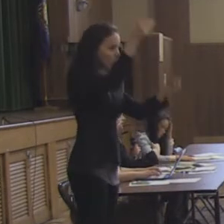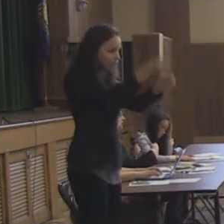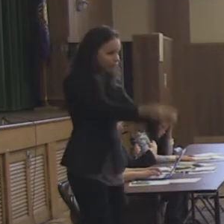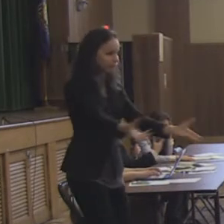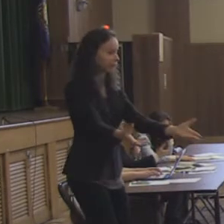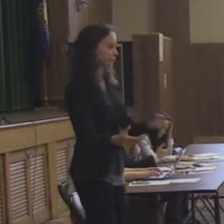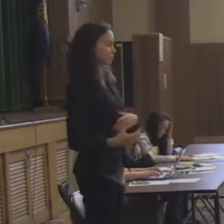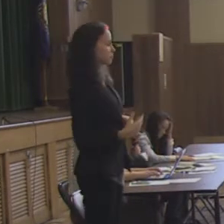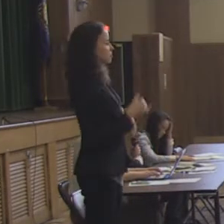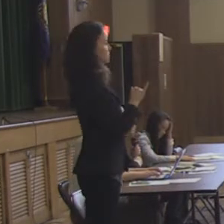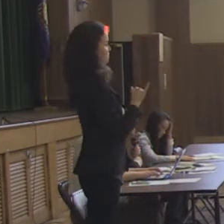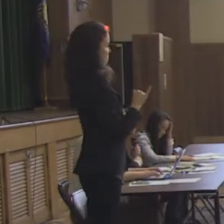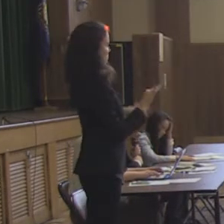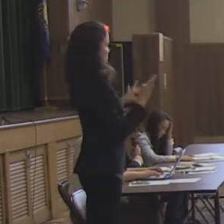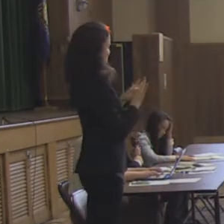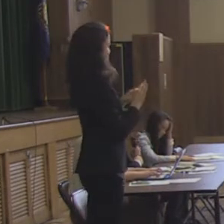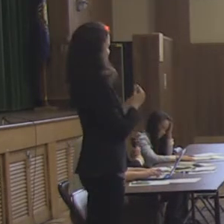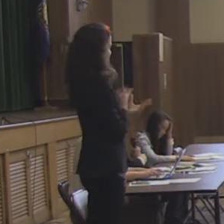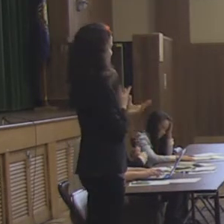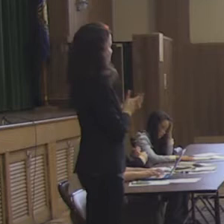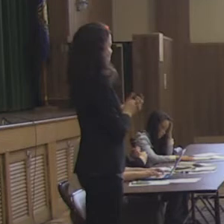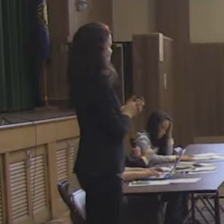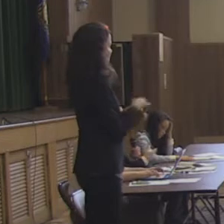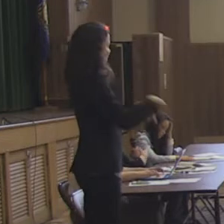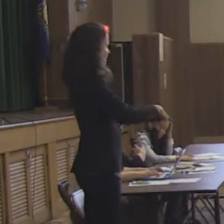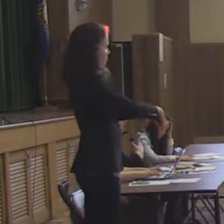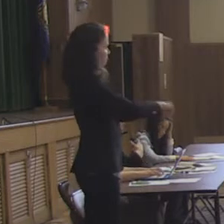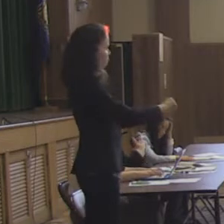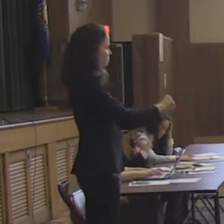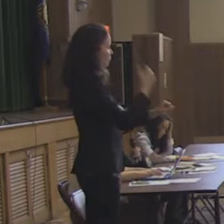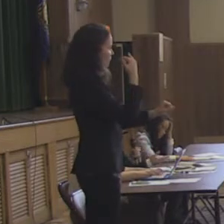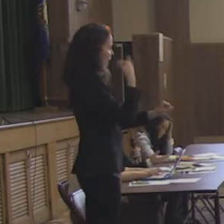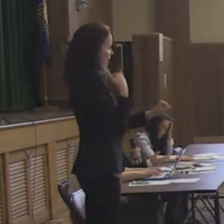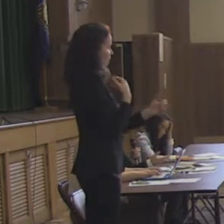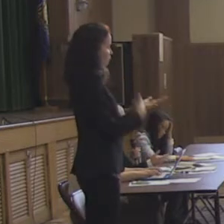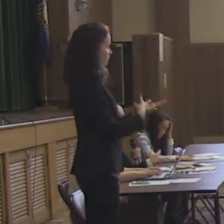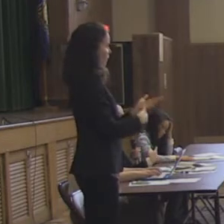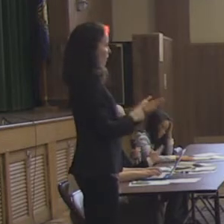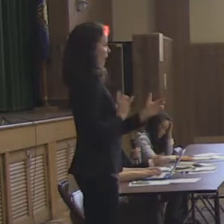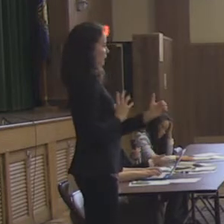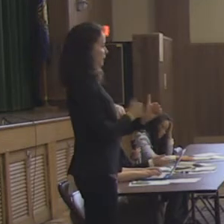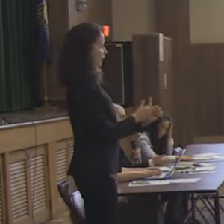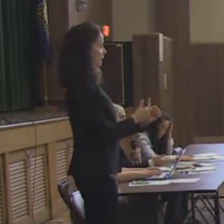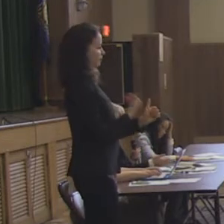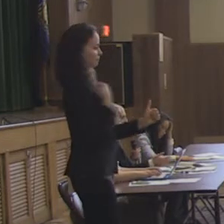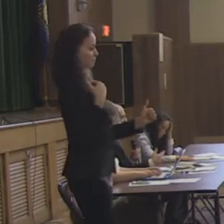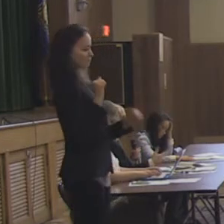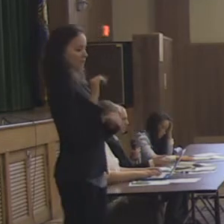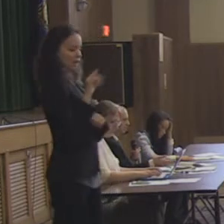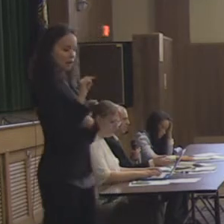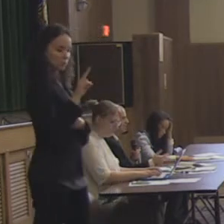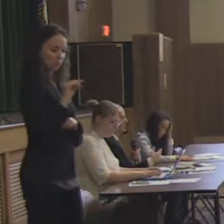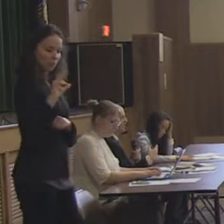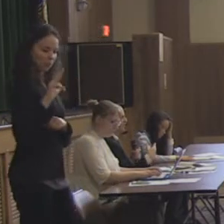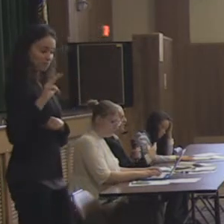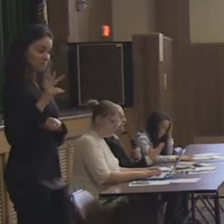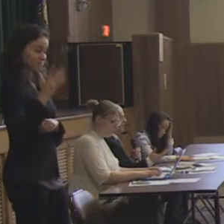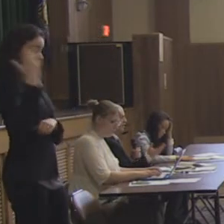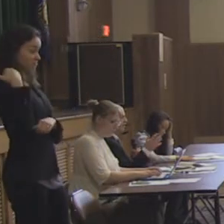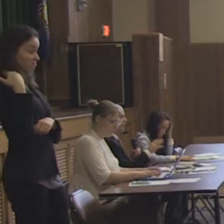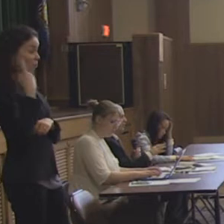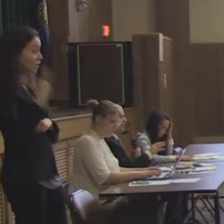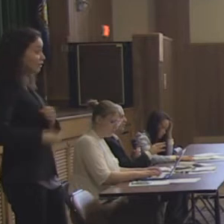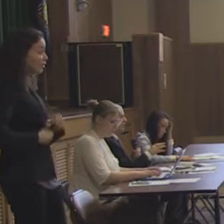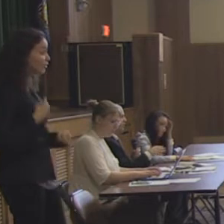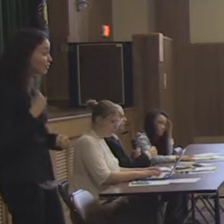And, you know, part of what we're here today to discuss is the update, because, you know, it's been about a year since Act 203 has taken effect, and, you